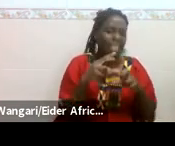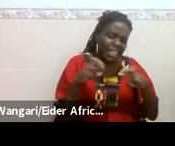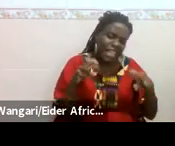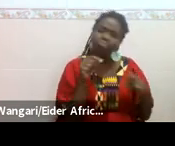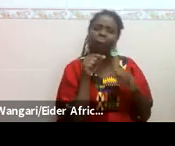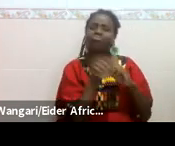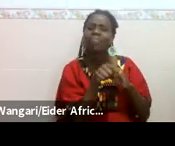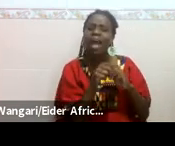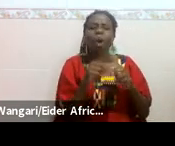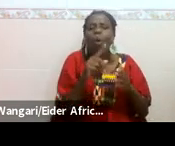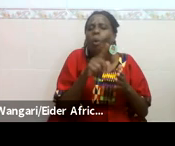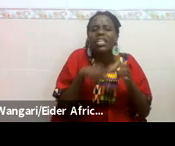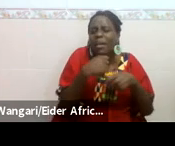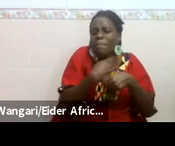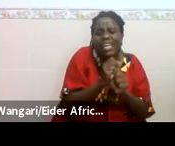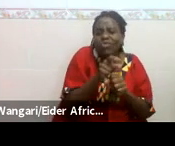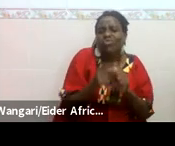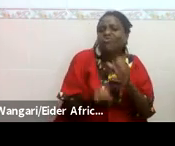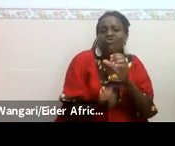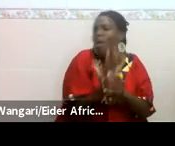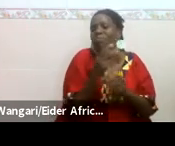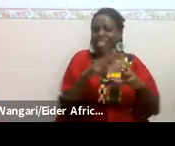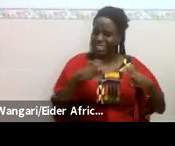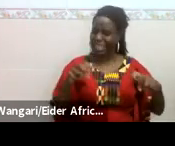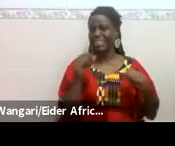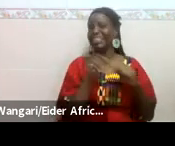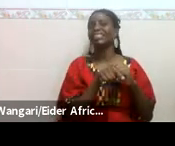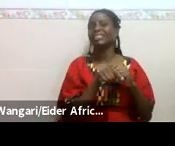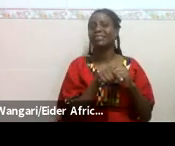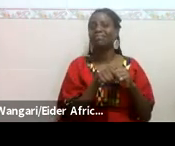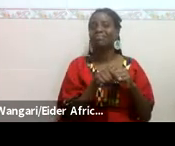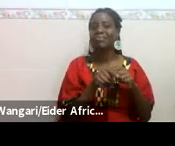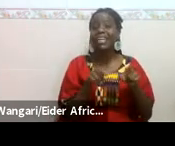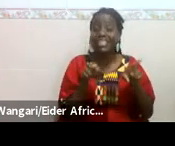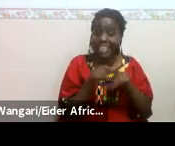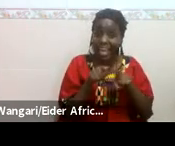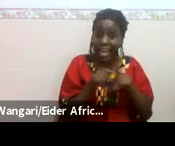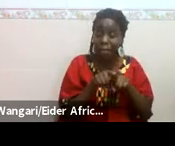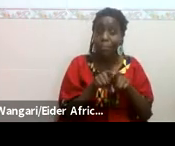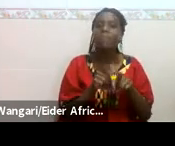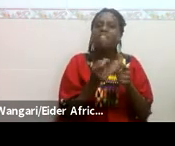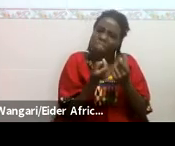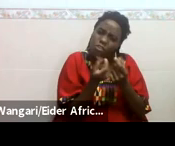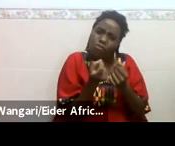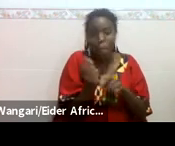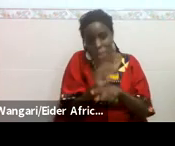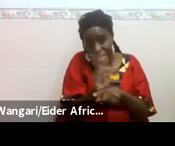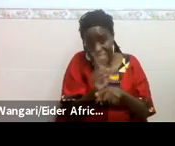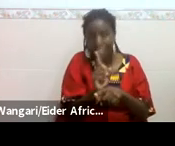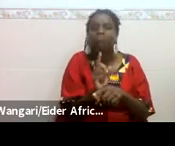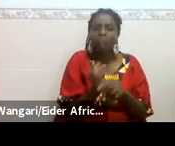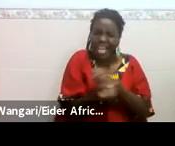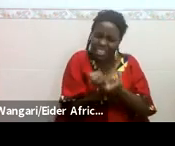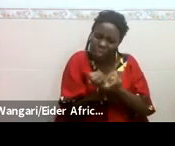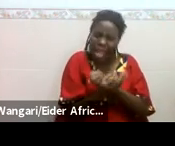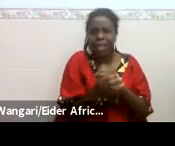brought you to doing this kind of research, and if you just want to spend a few minutes on that, and then we can dive into the questions. We're